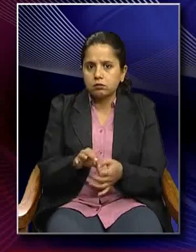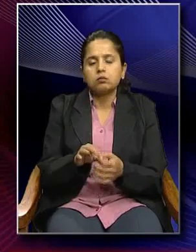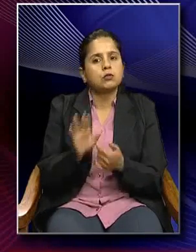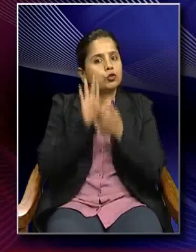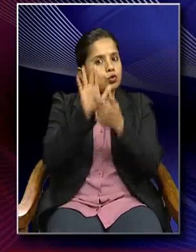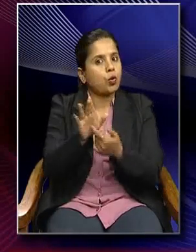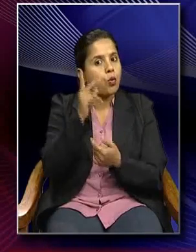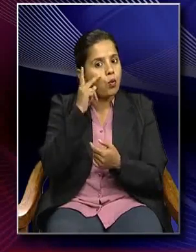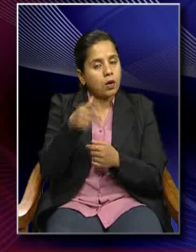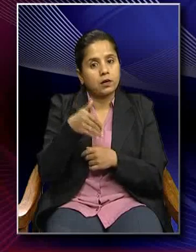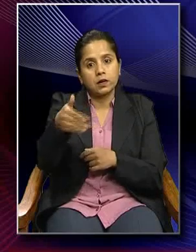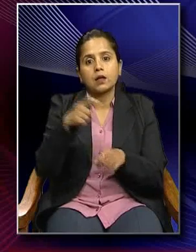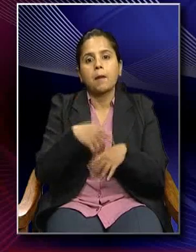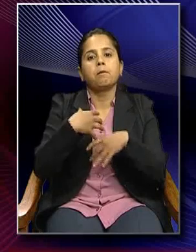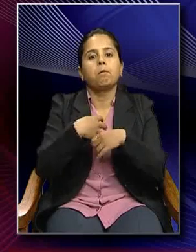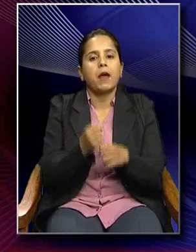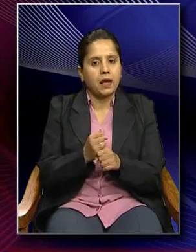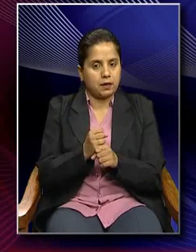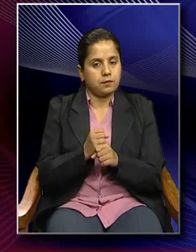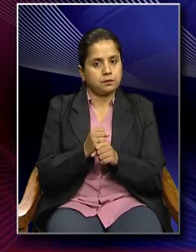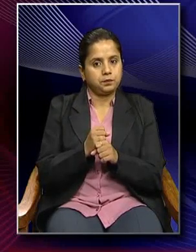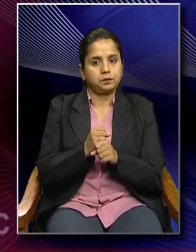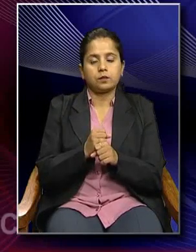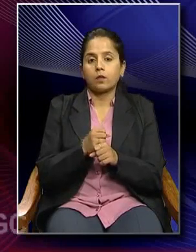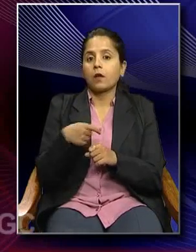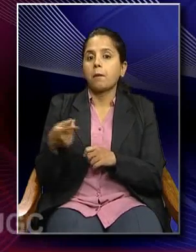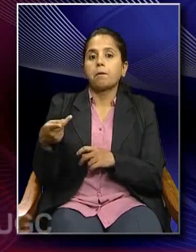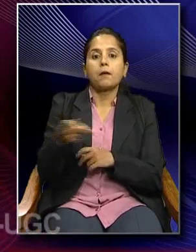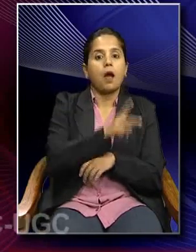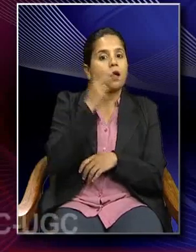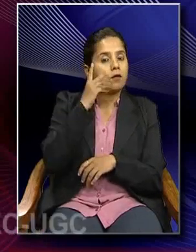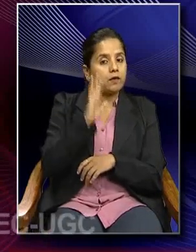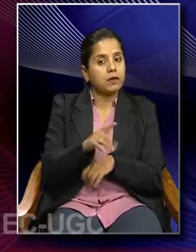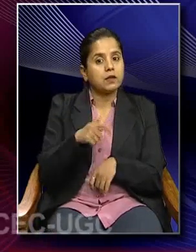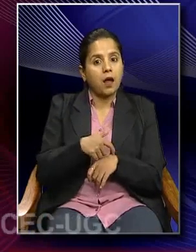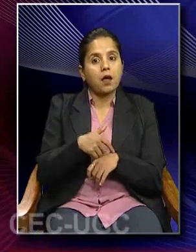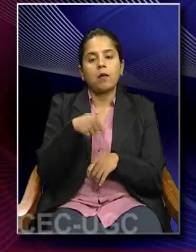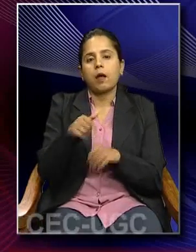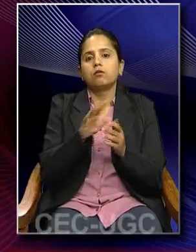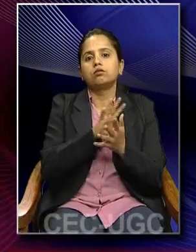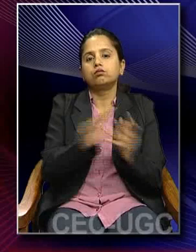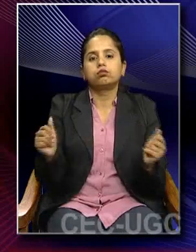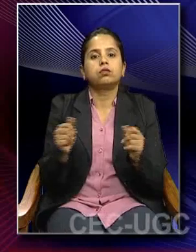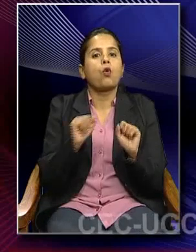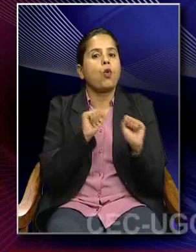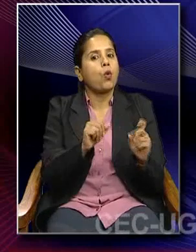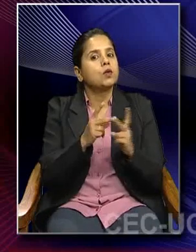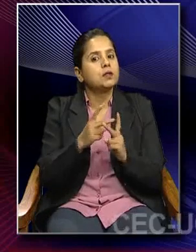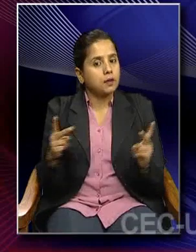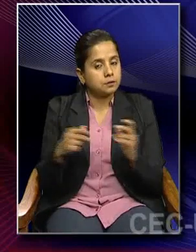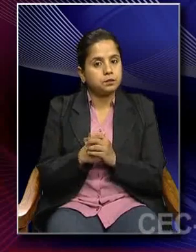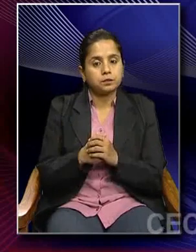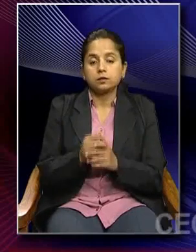the time of creation and return to it at the time of dissolution.